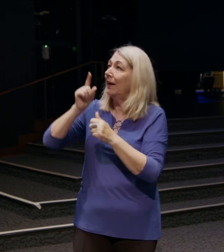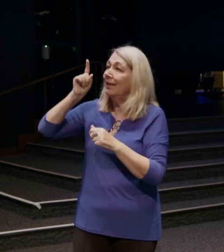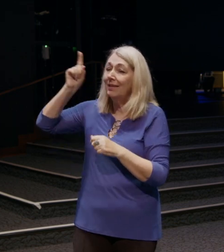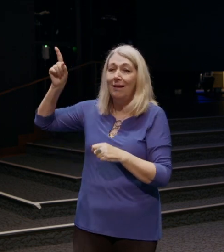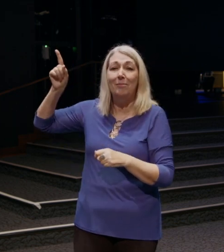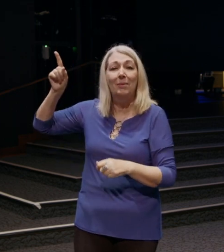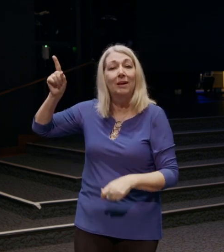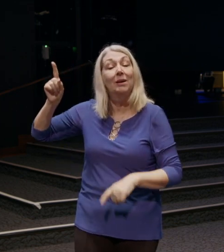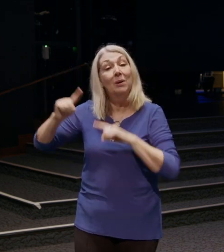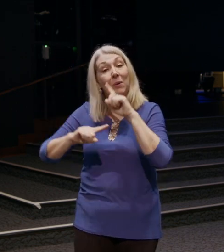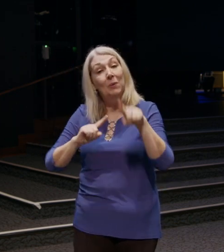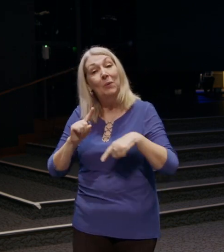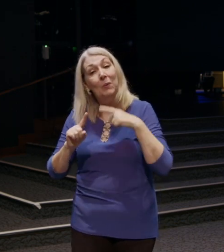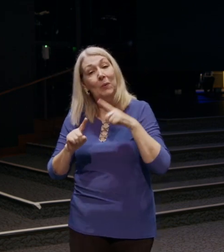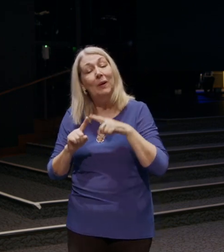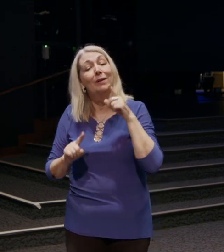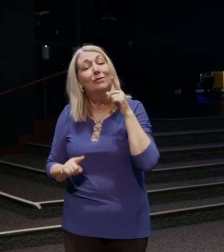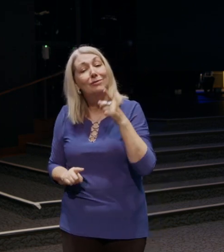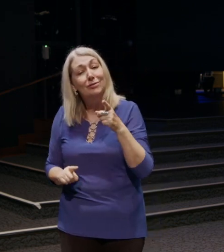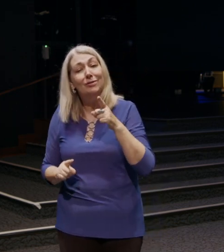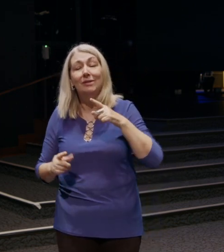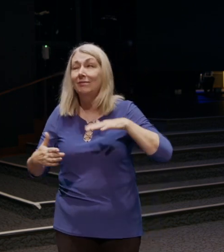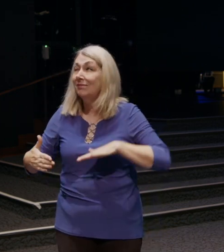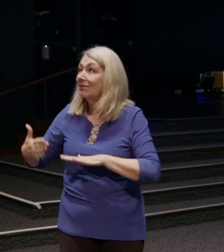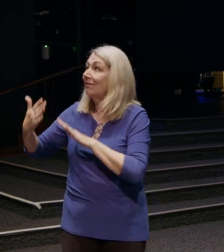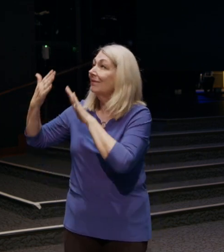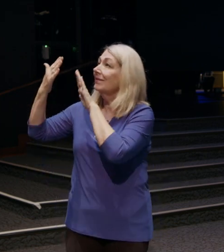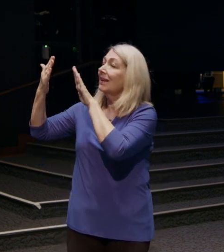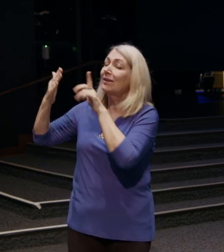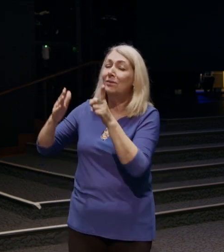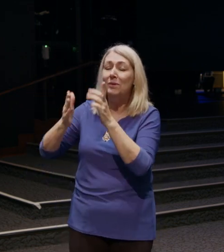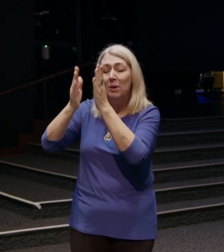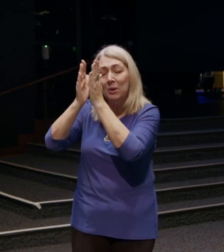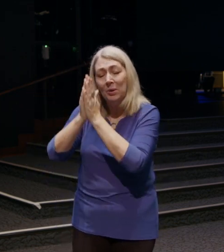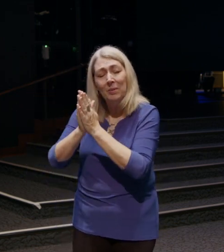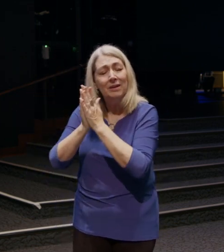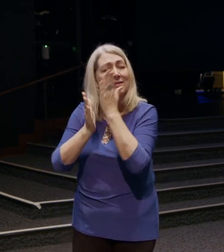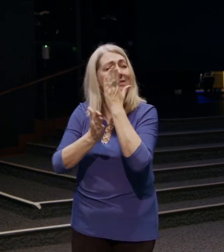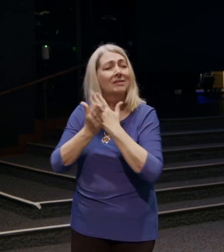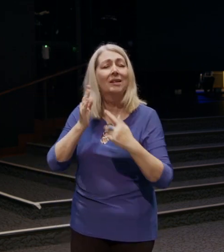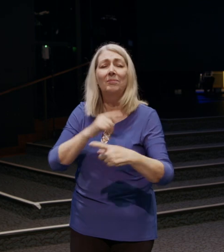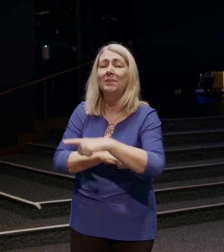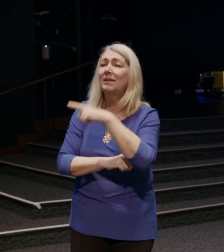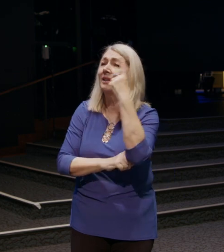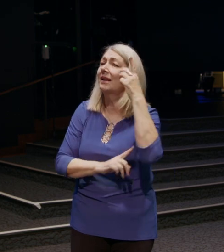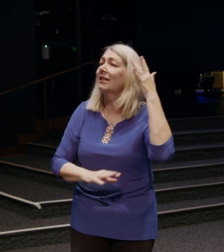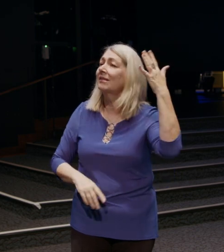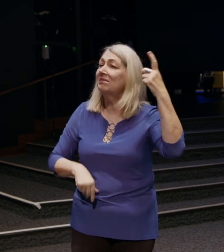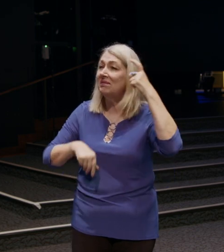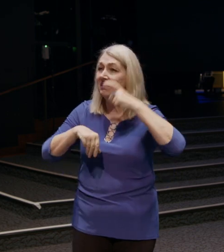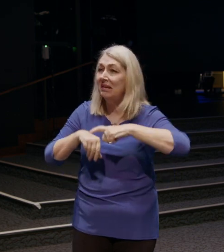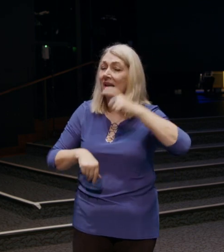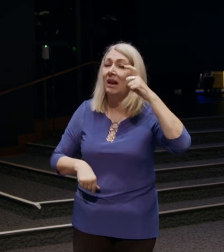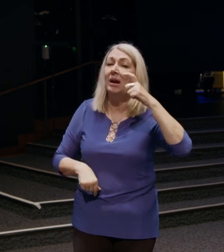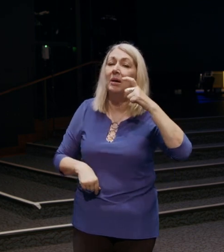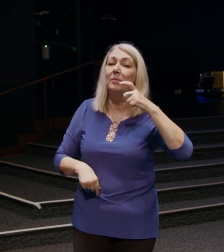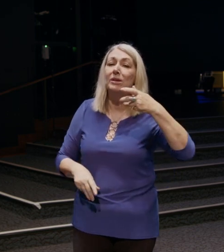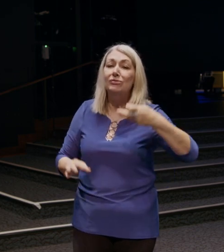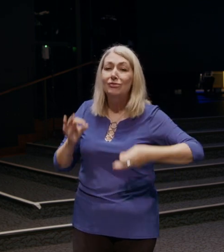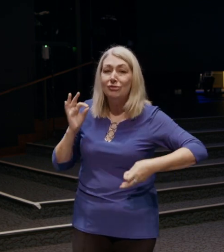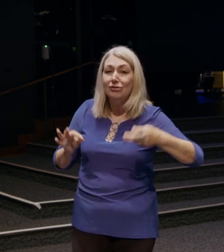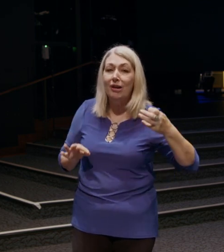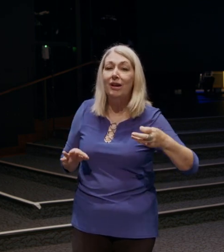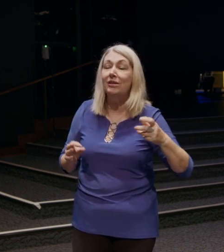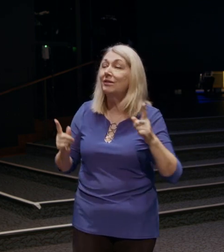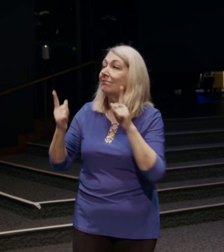that when you appear before him now in your prayer and someday on the day of judgment, that he will look at you and say, we're